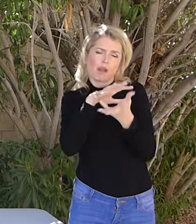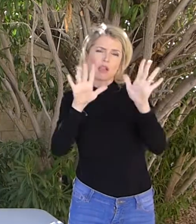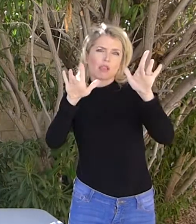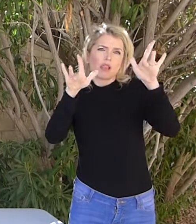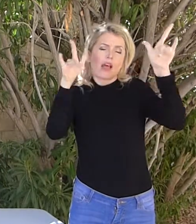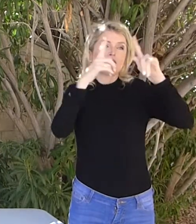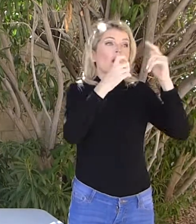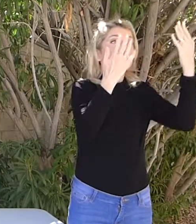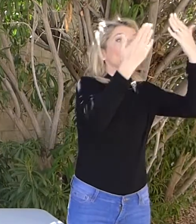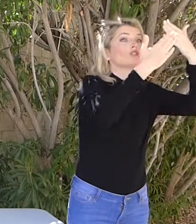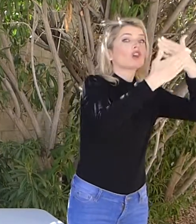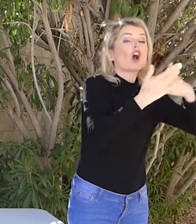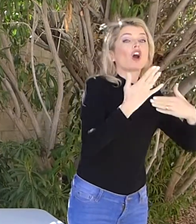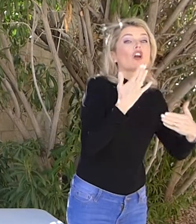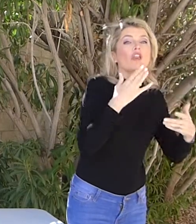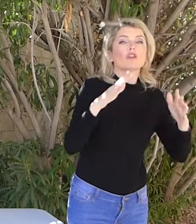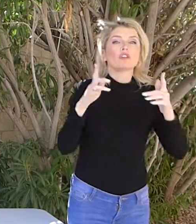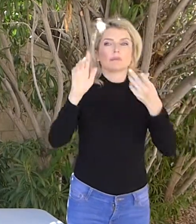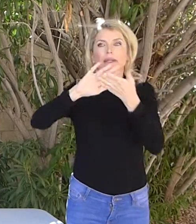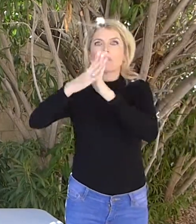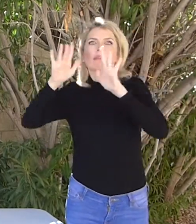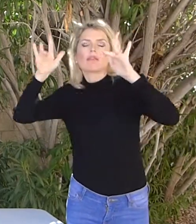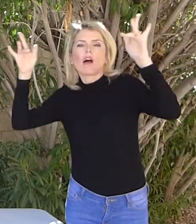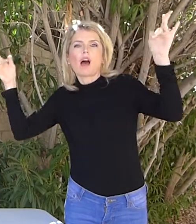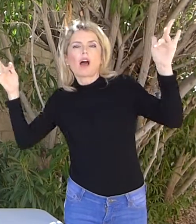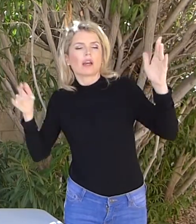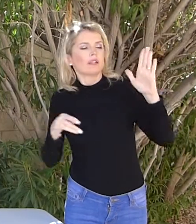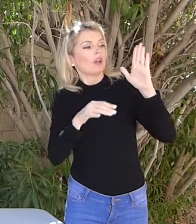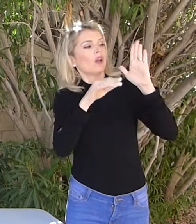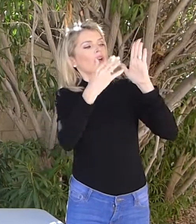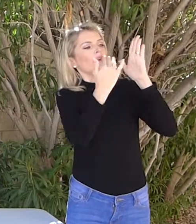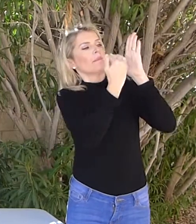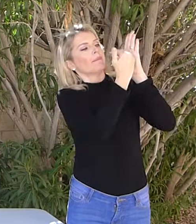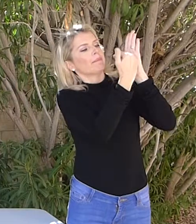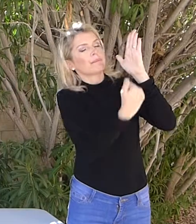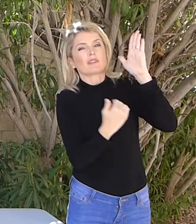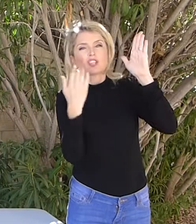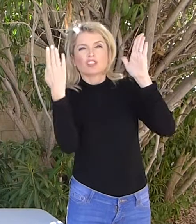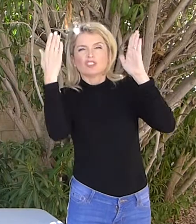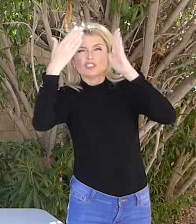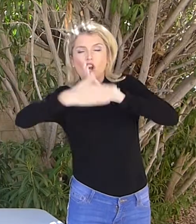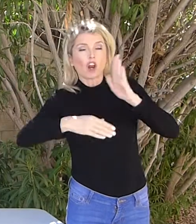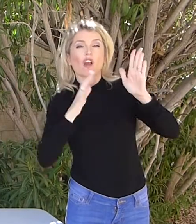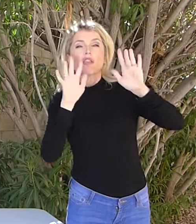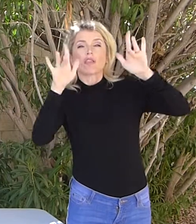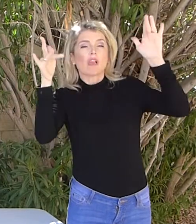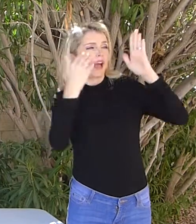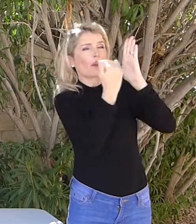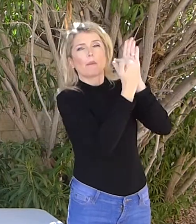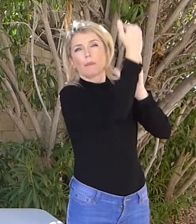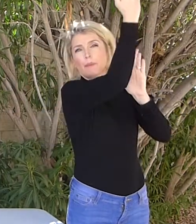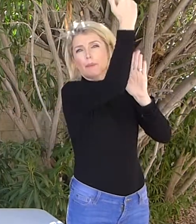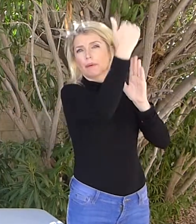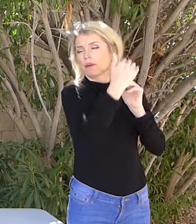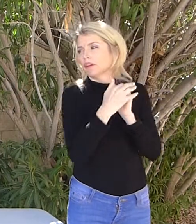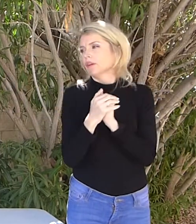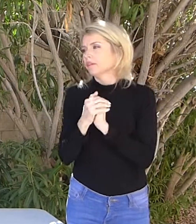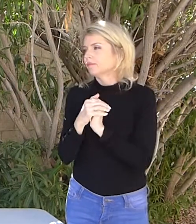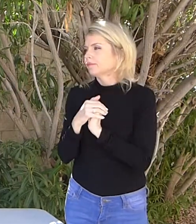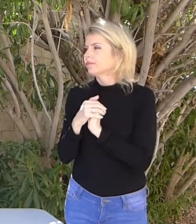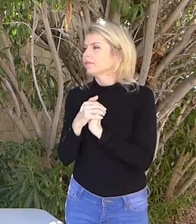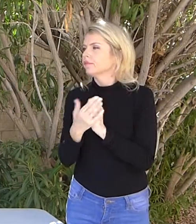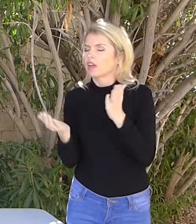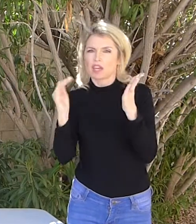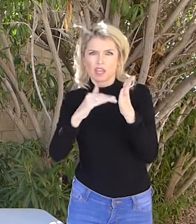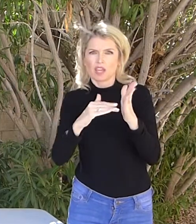when we go from dark to light or light to dark, when we blend something. Okay. And